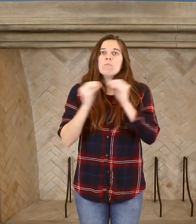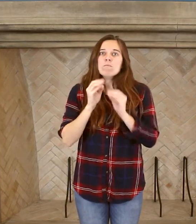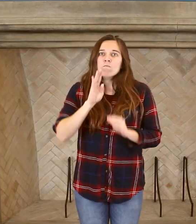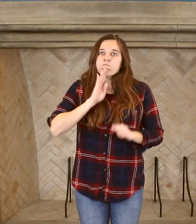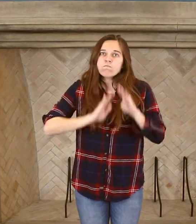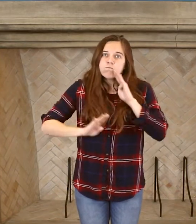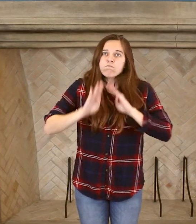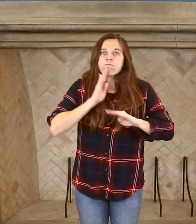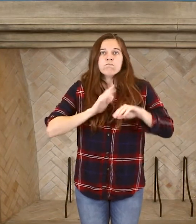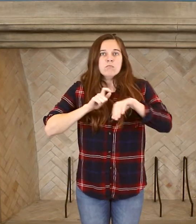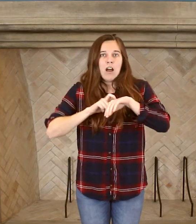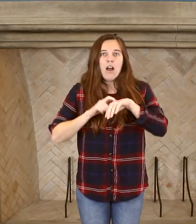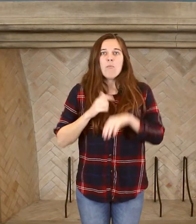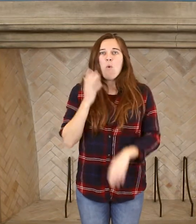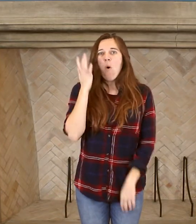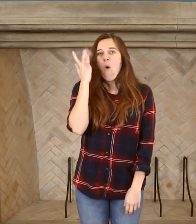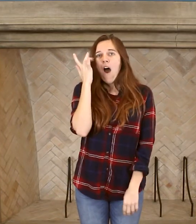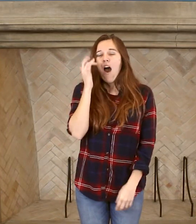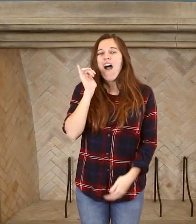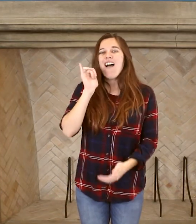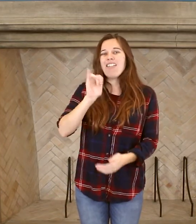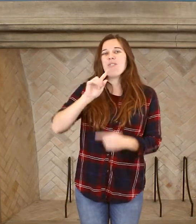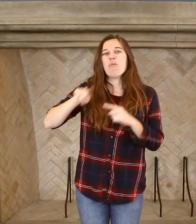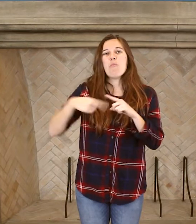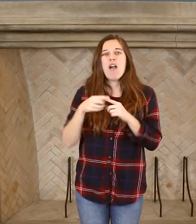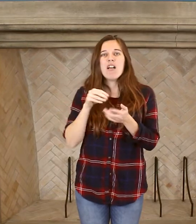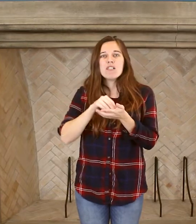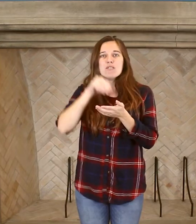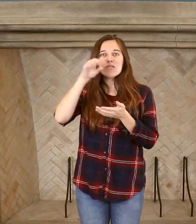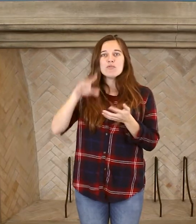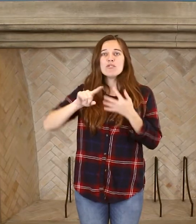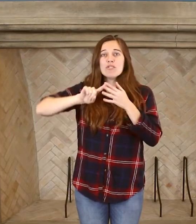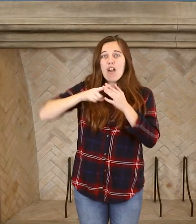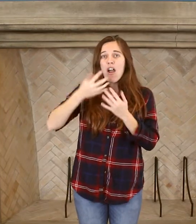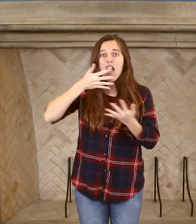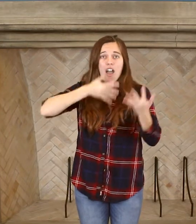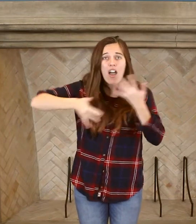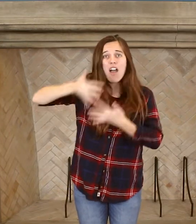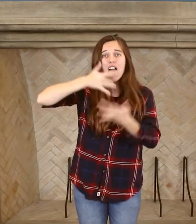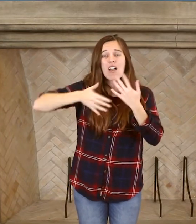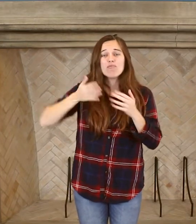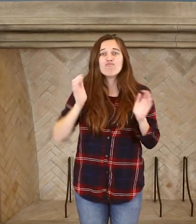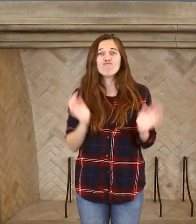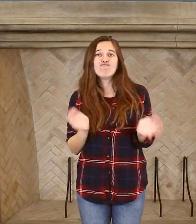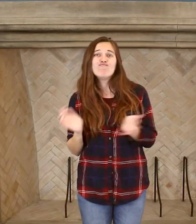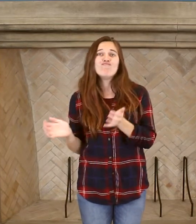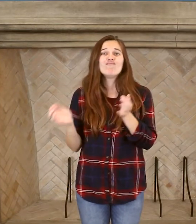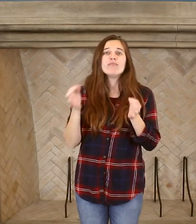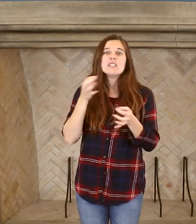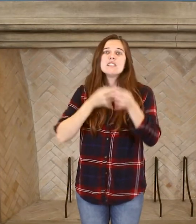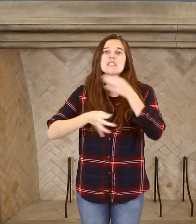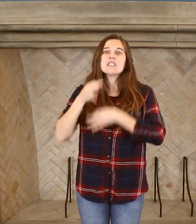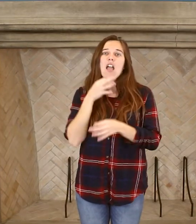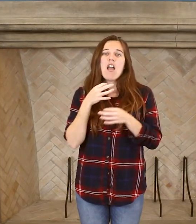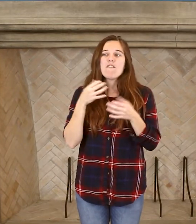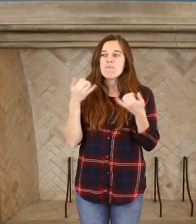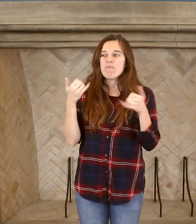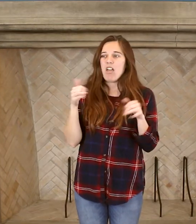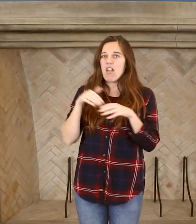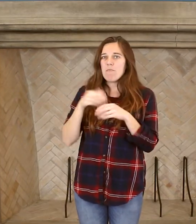develop more frustrations because that's when students started to socialize and chat